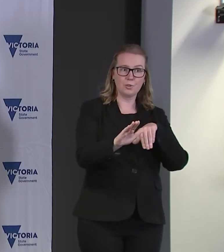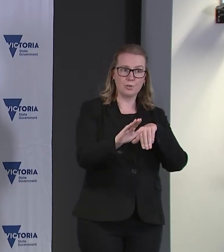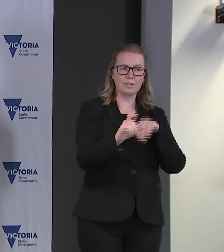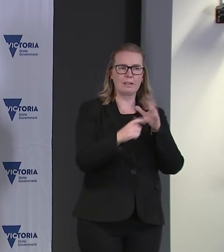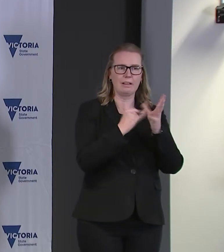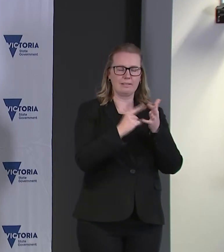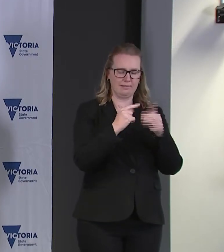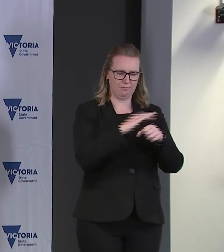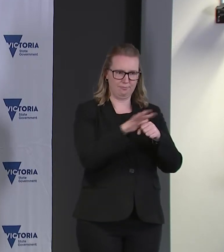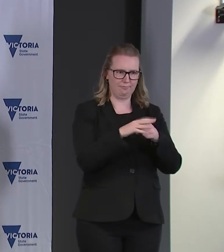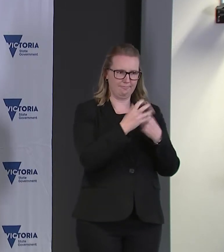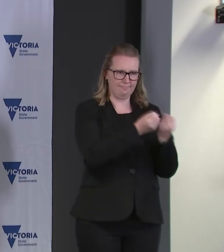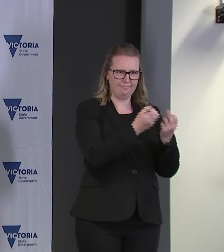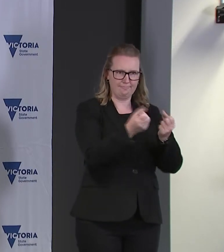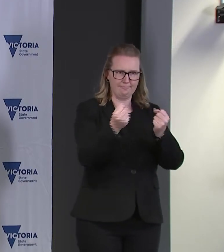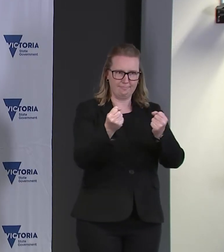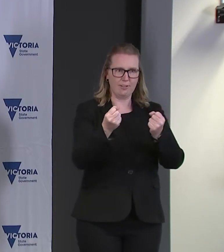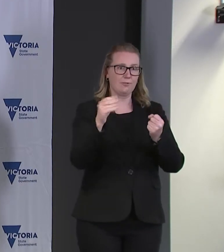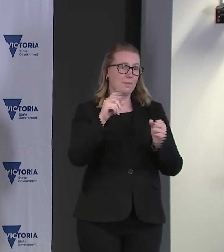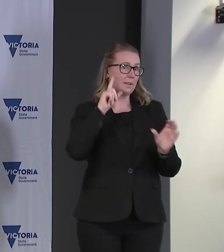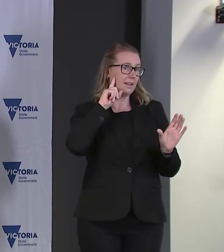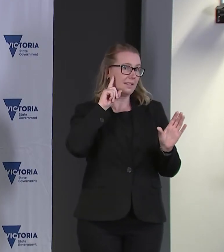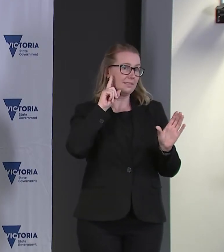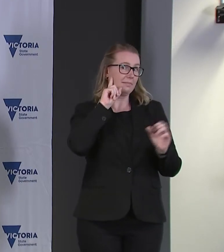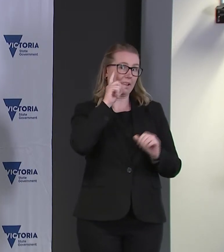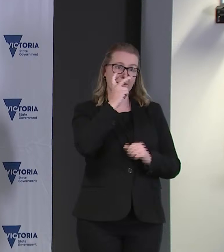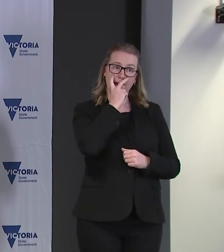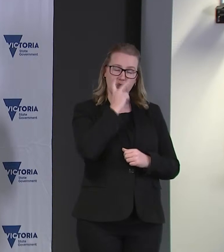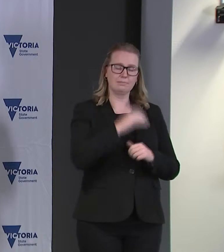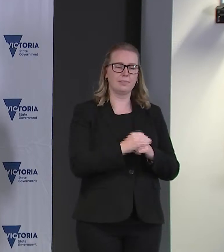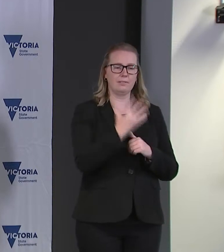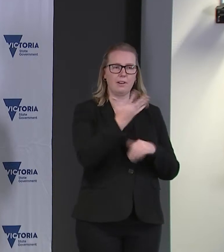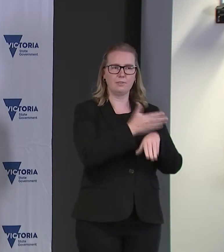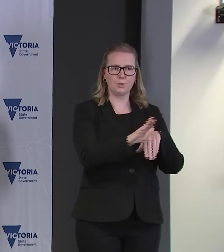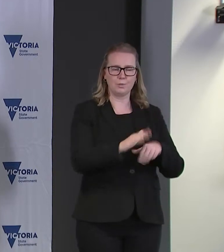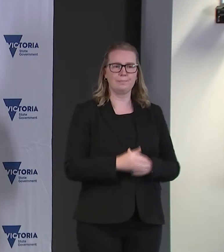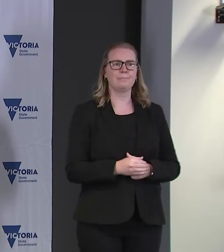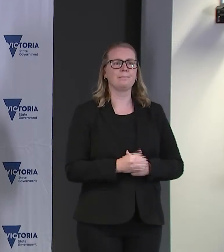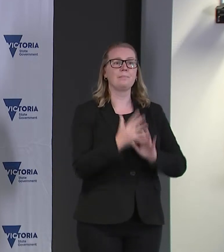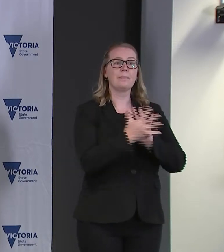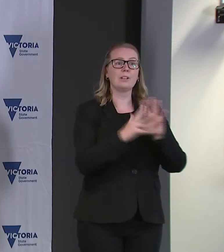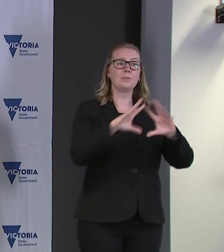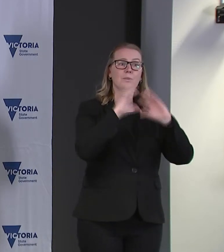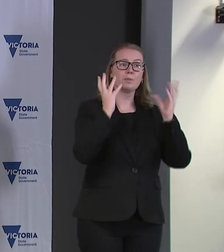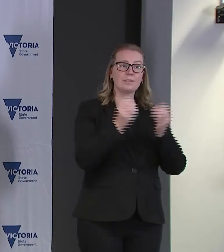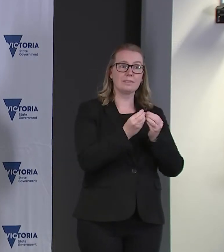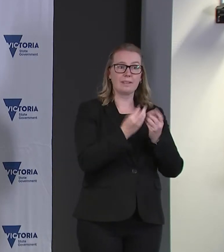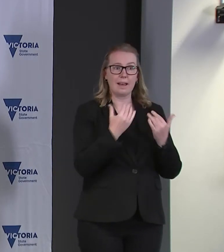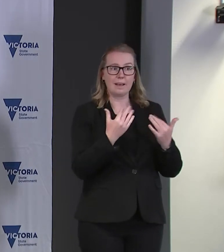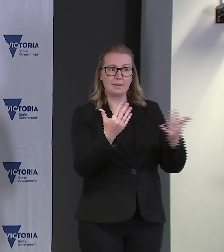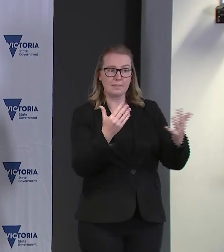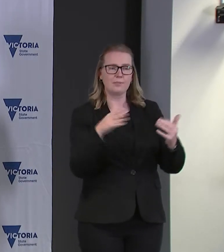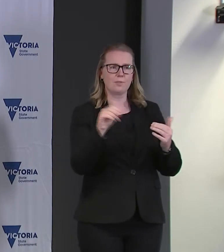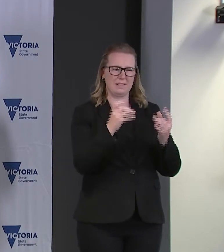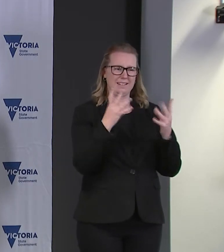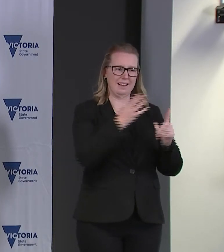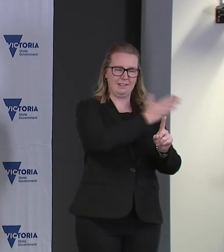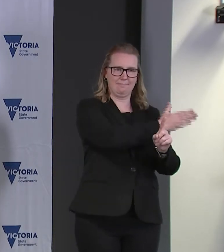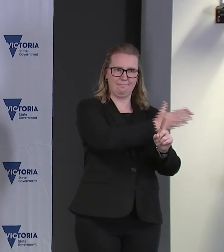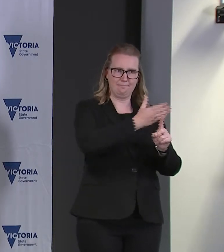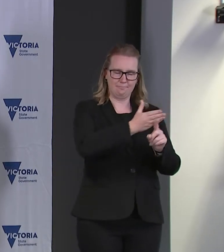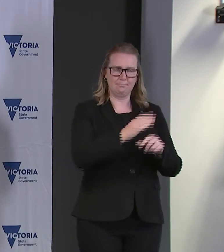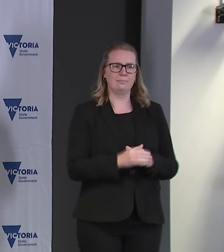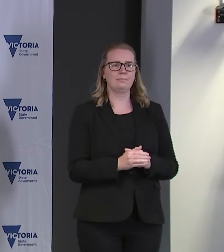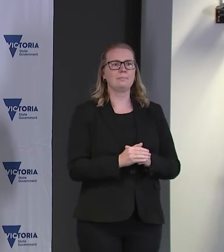cases of coronavirus overnight since our last report, bringing the total number of individual cases since the start of this